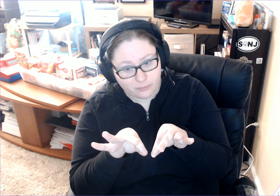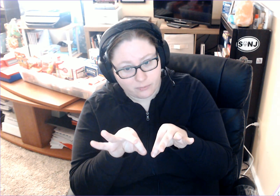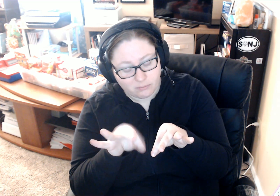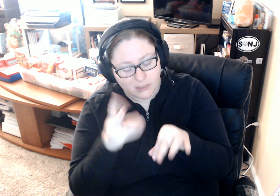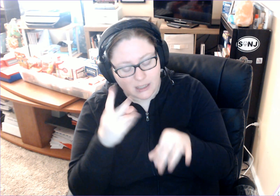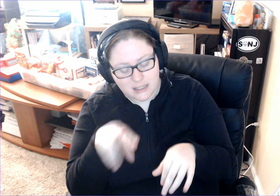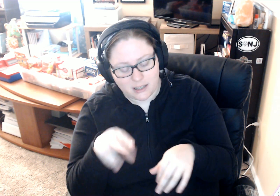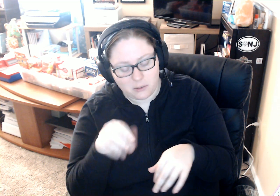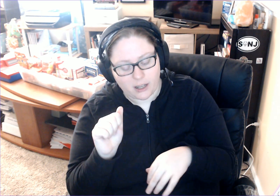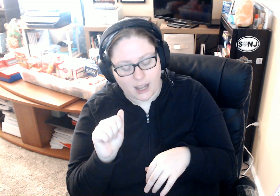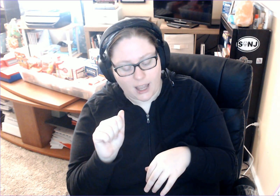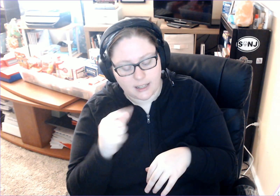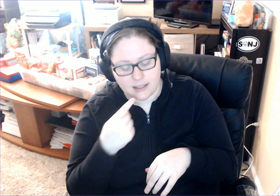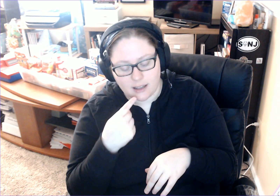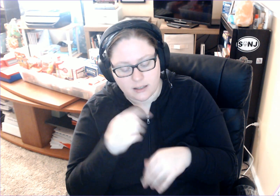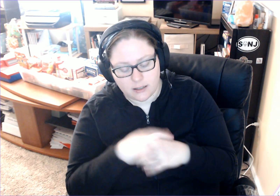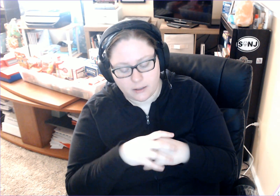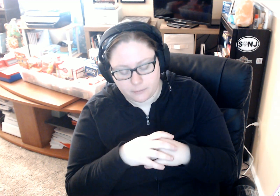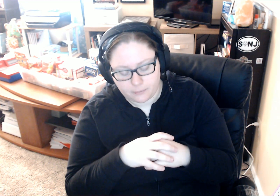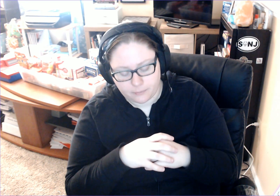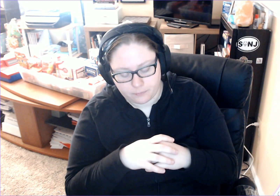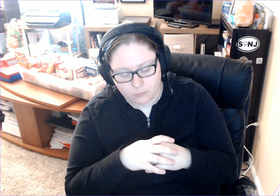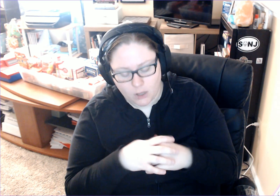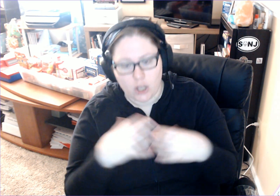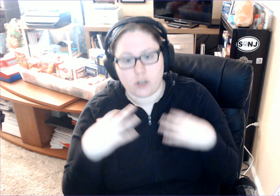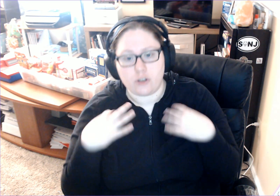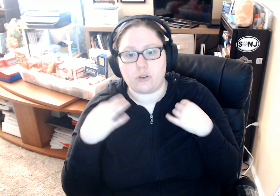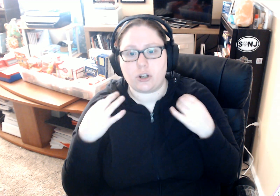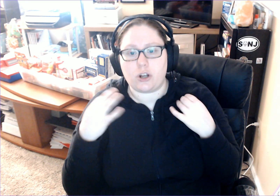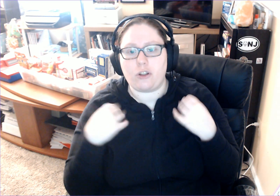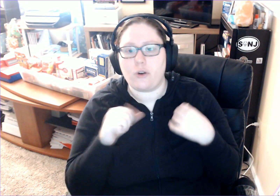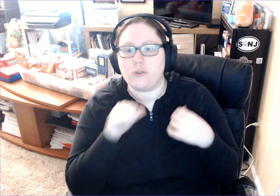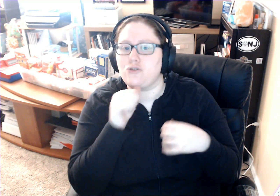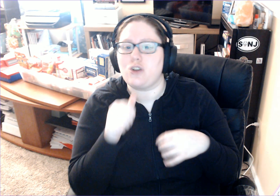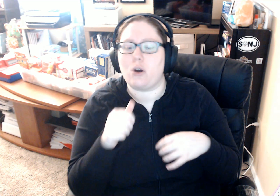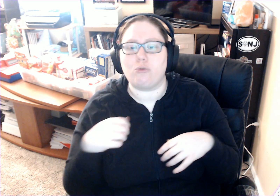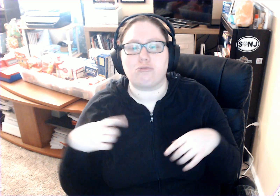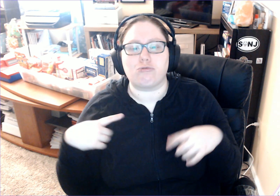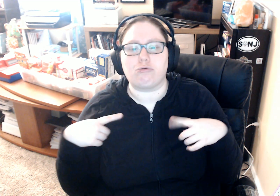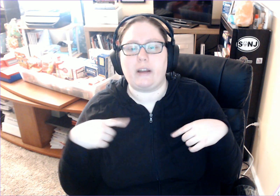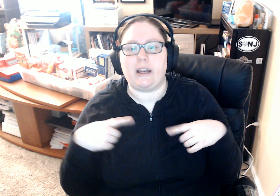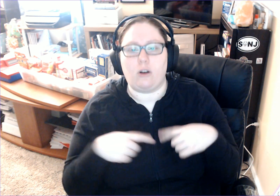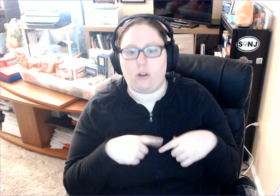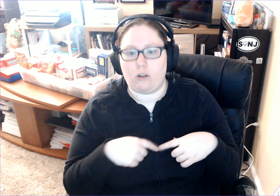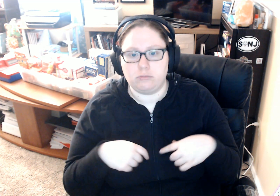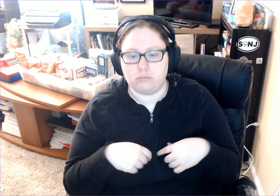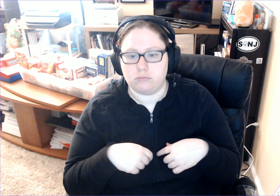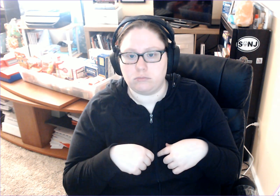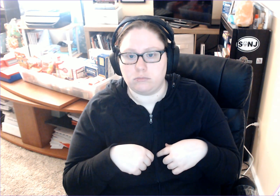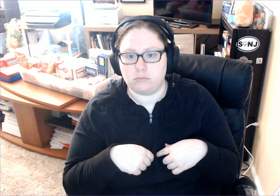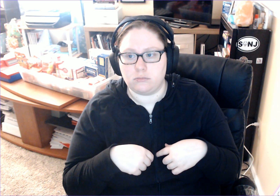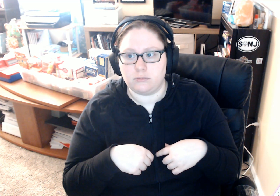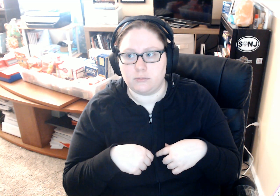Let's see what A says. So the clothes don't wrinkle.